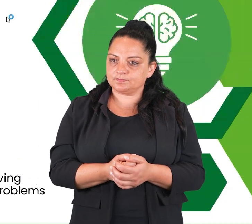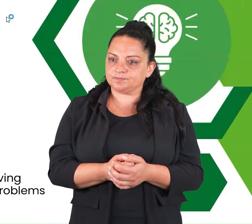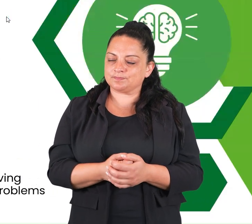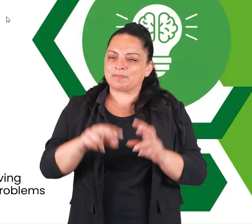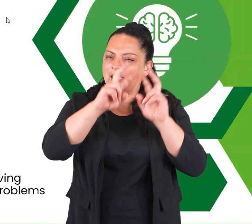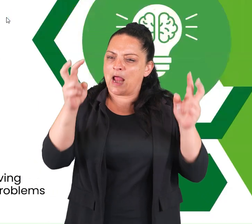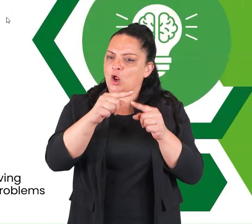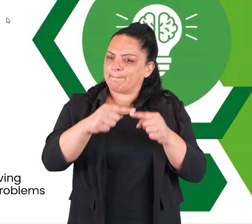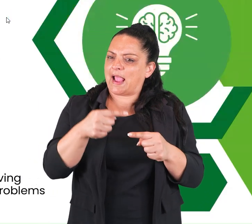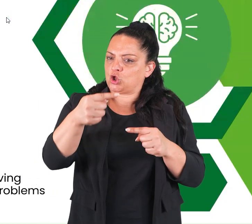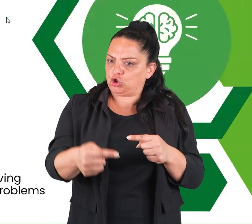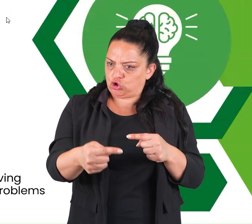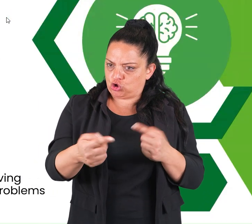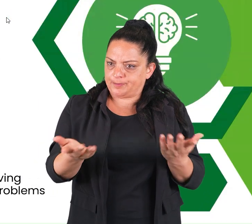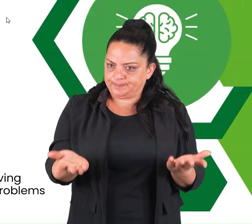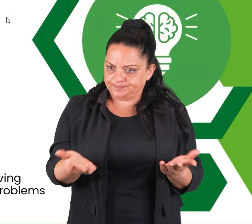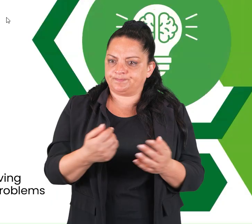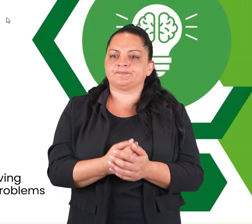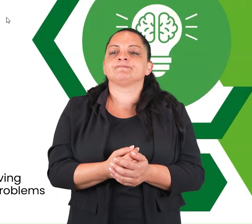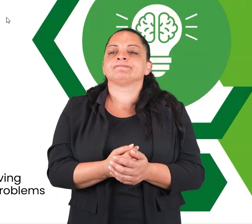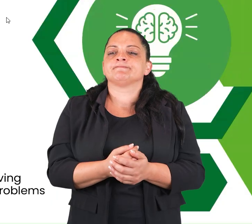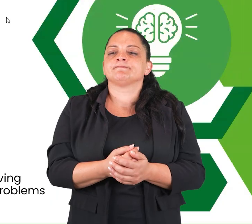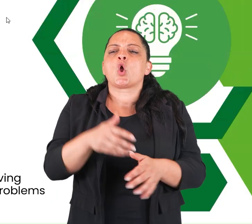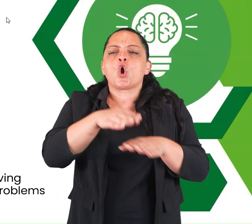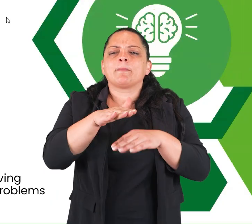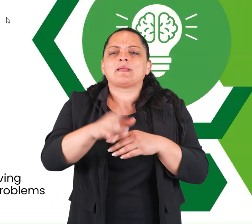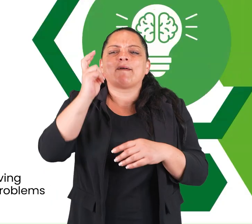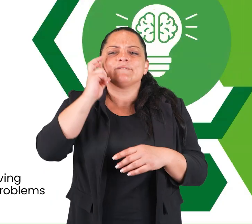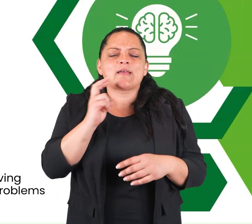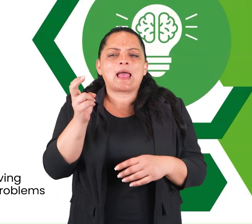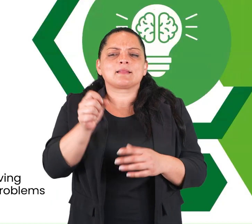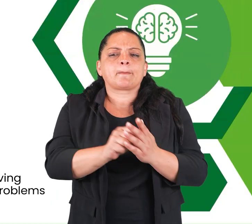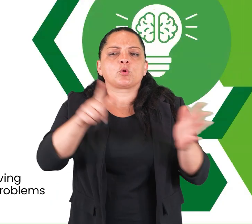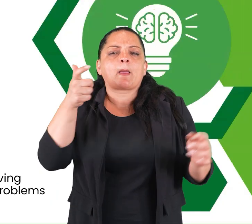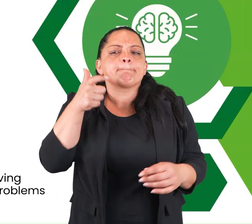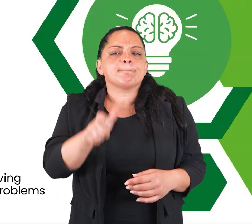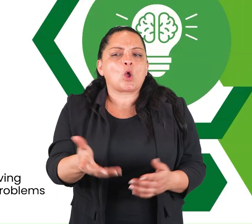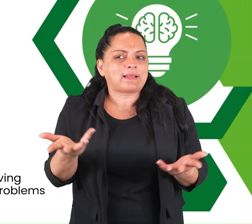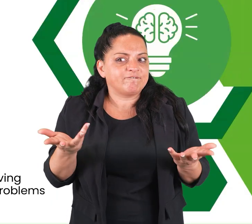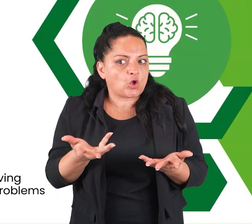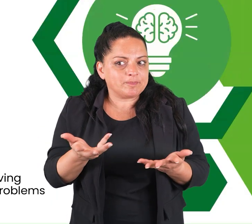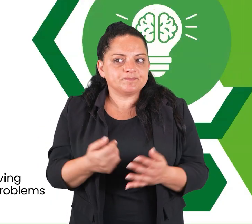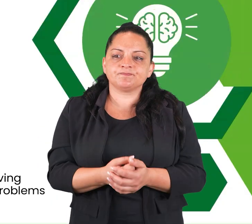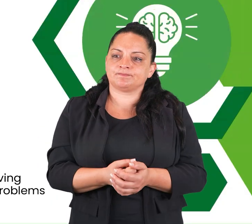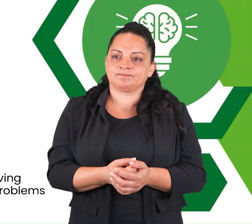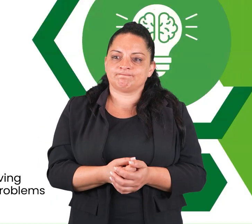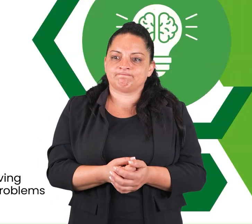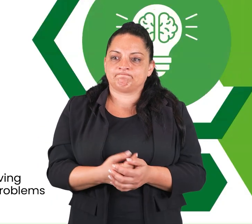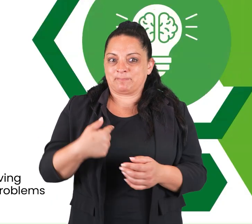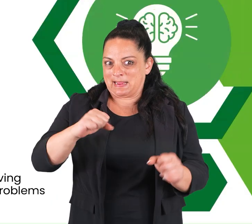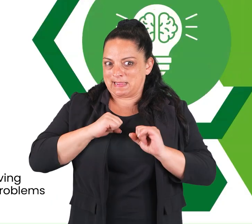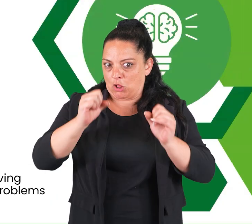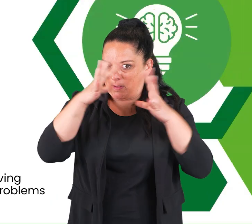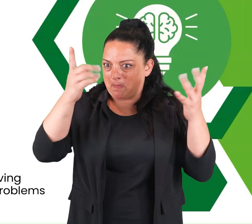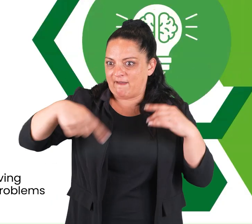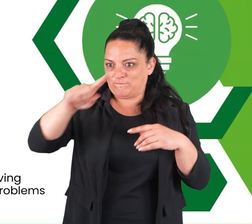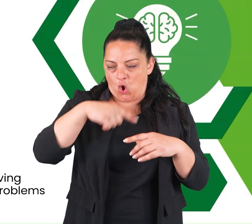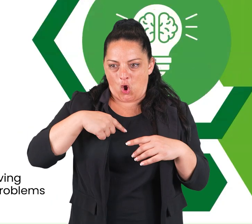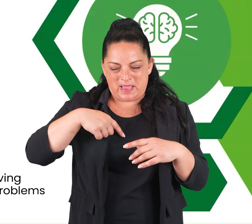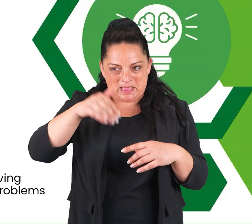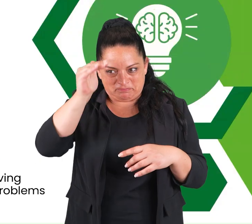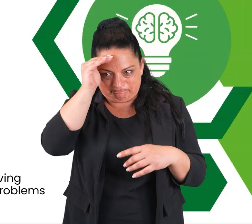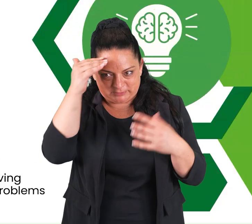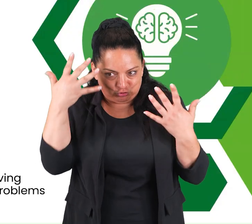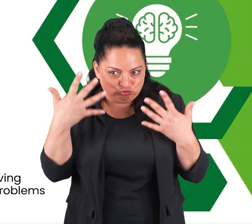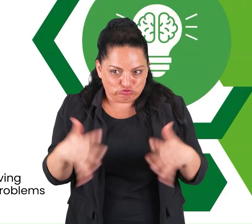Moving to the next topic, why green skills are important. I'm guessing everyone heard before at